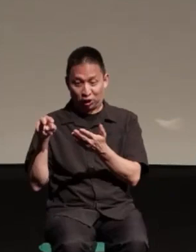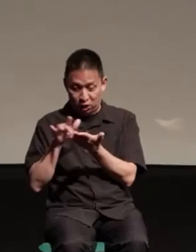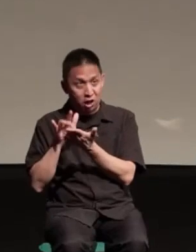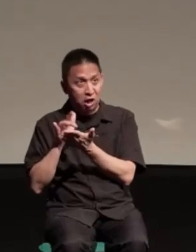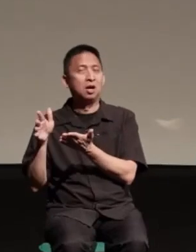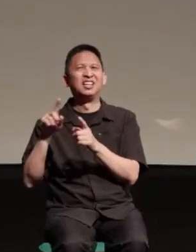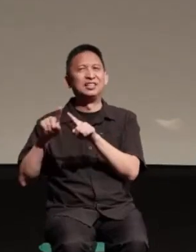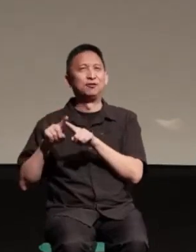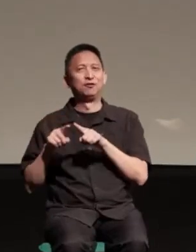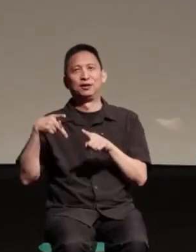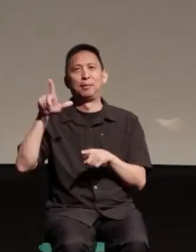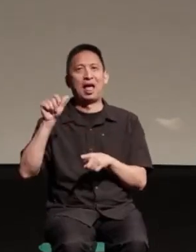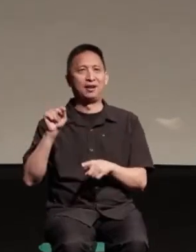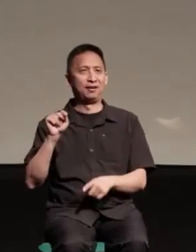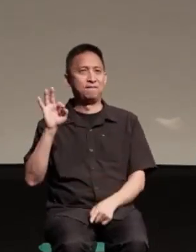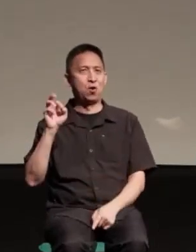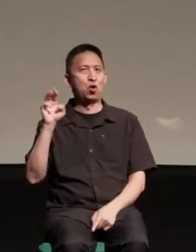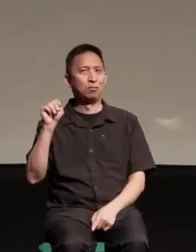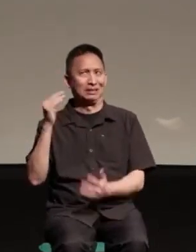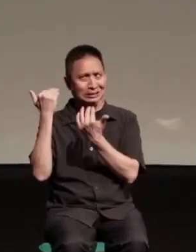was available in the